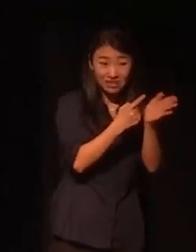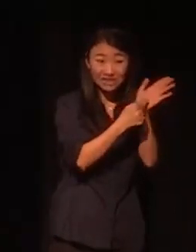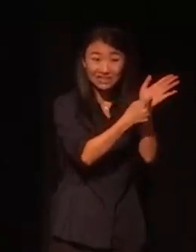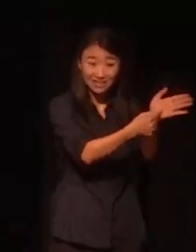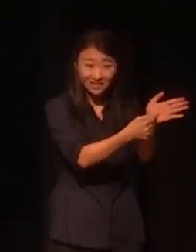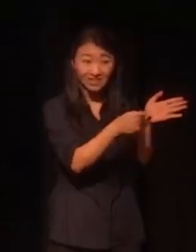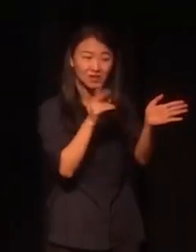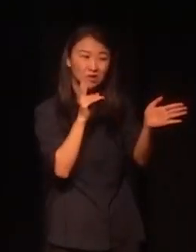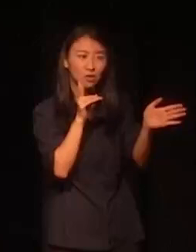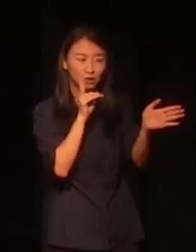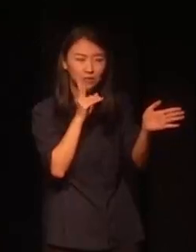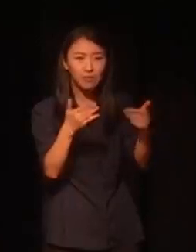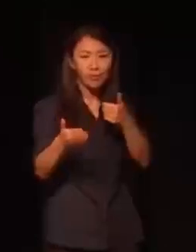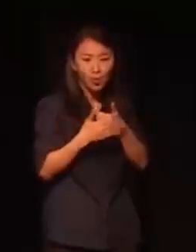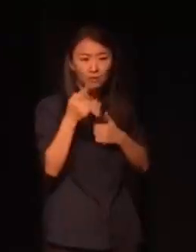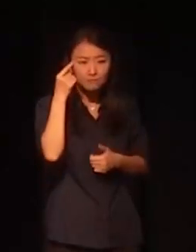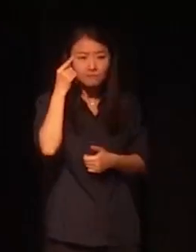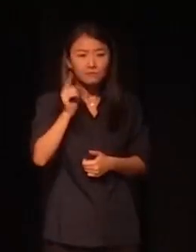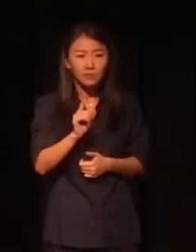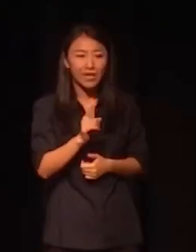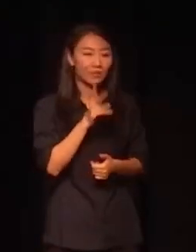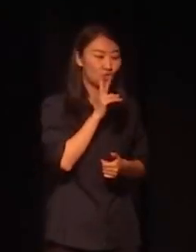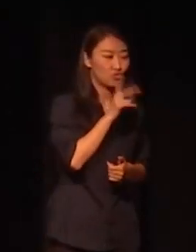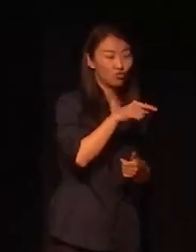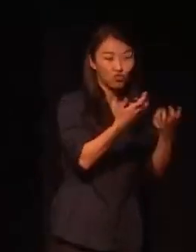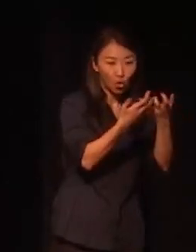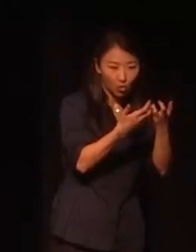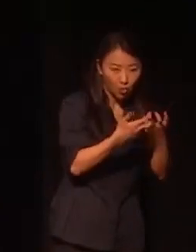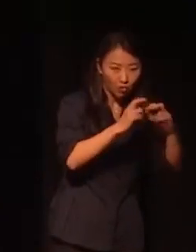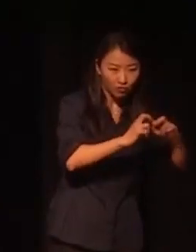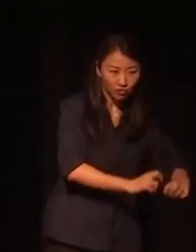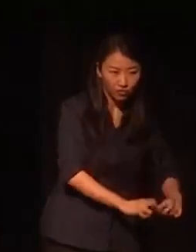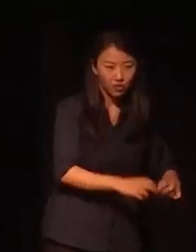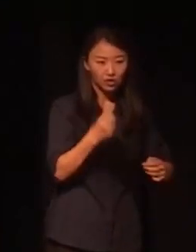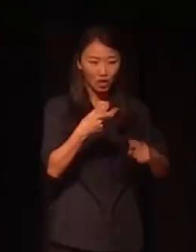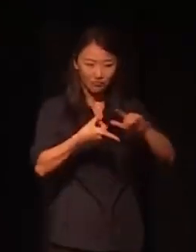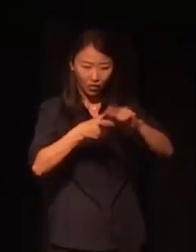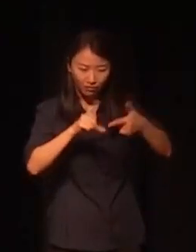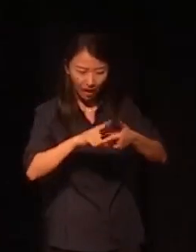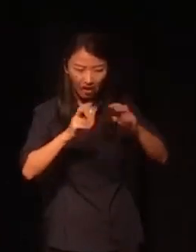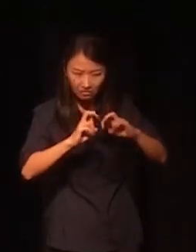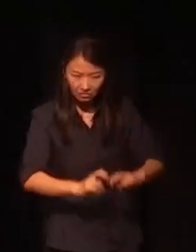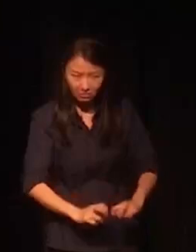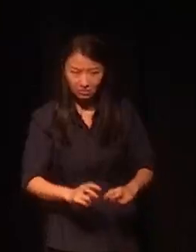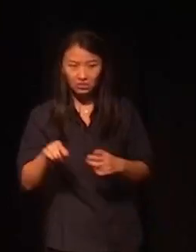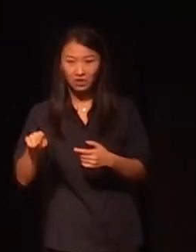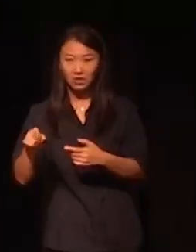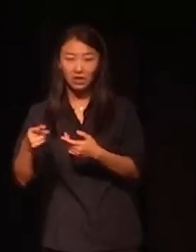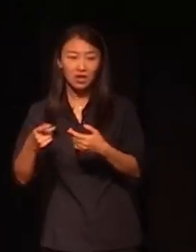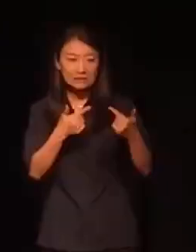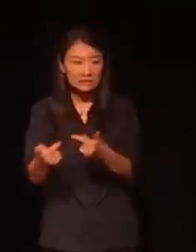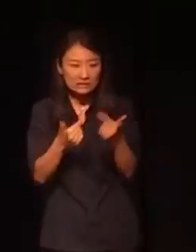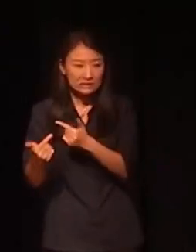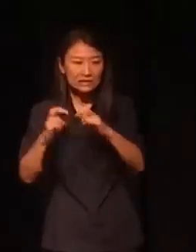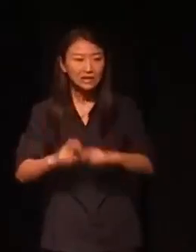for domain-specific areas, data analysis, subject knowledge, and methods used in the field will continue to play